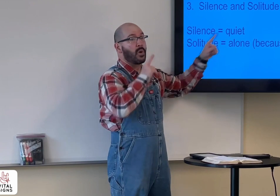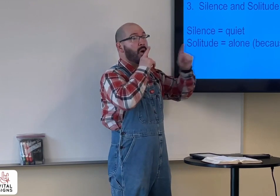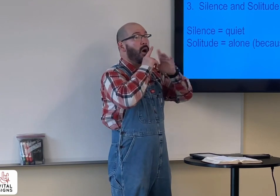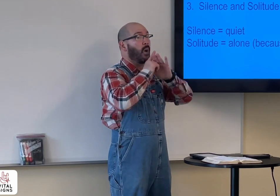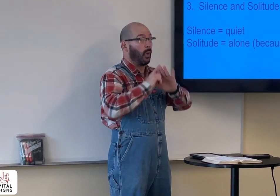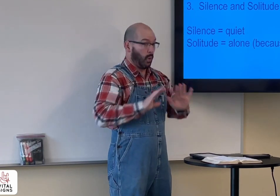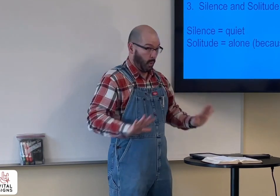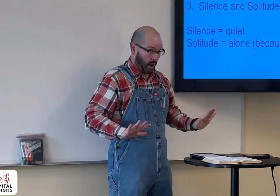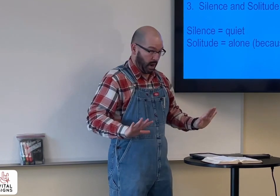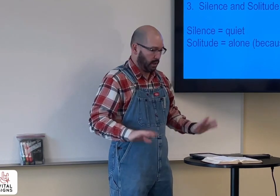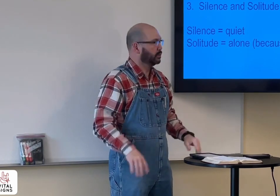Yeah.